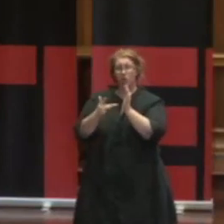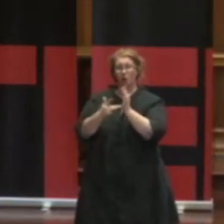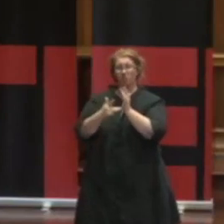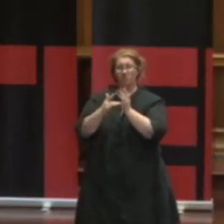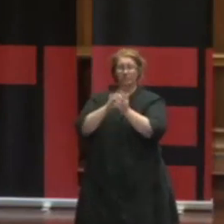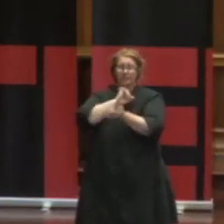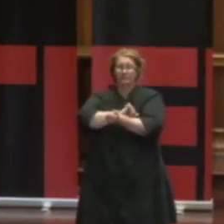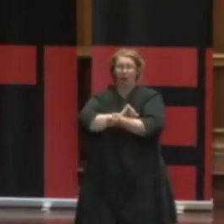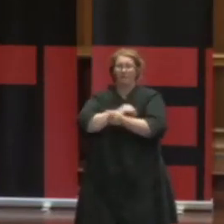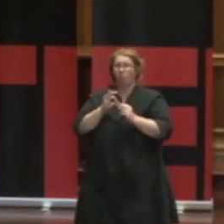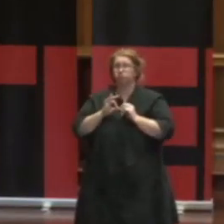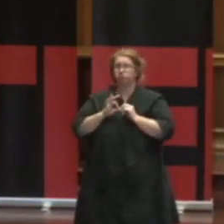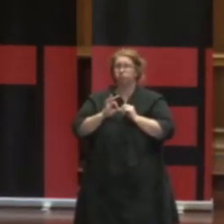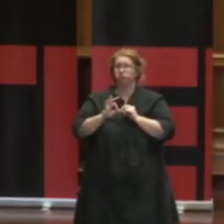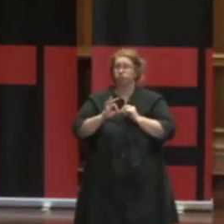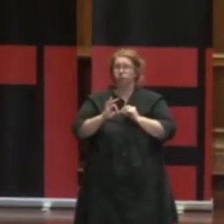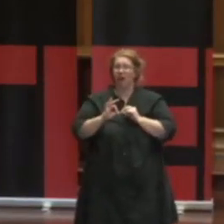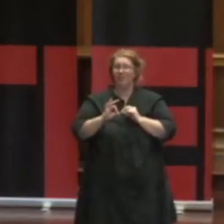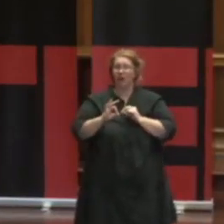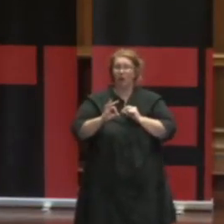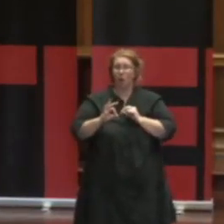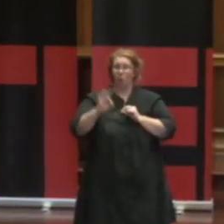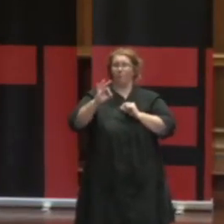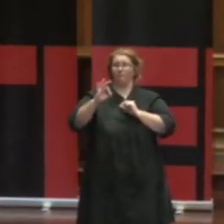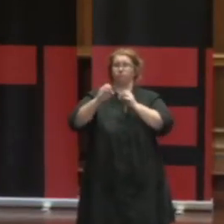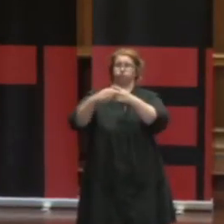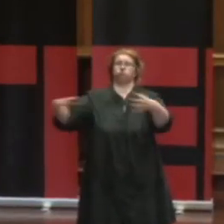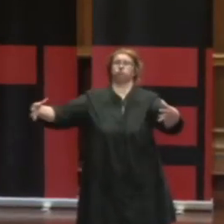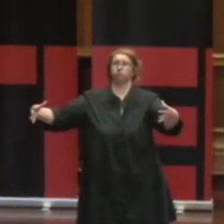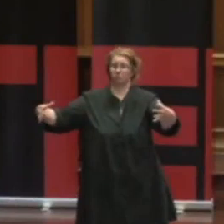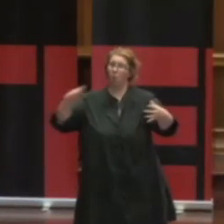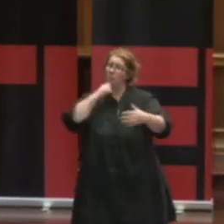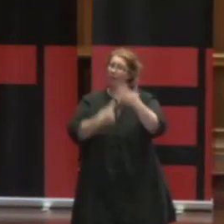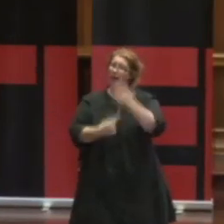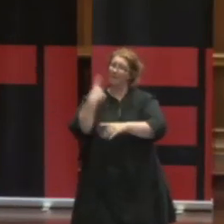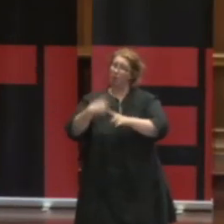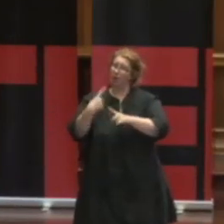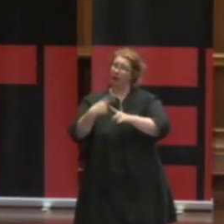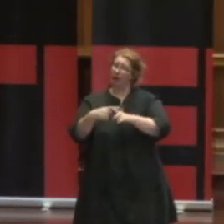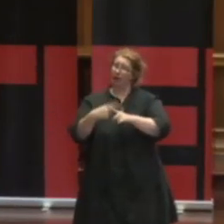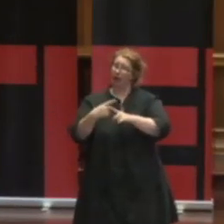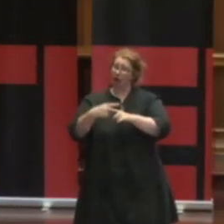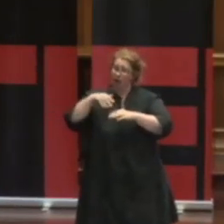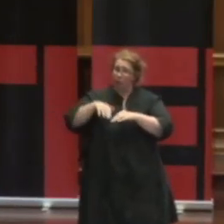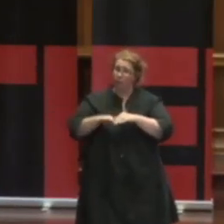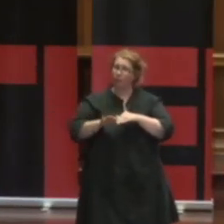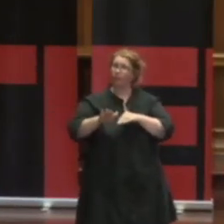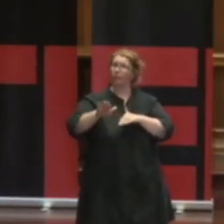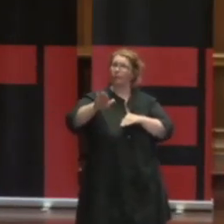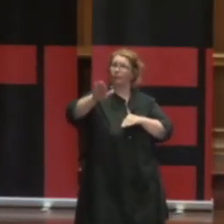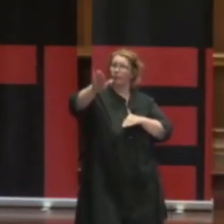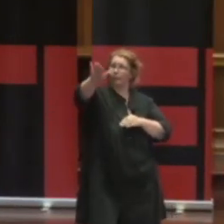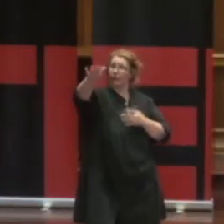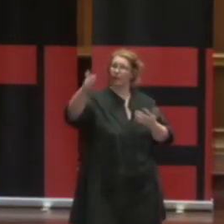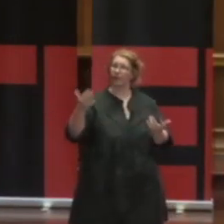of time, but once it hits this technological growth curve, it will accelerate and keep accelerating, so it never stays at the same level for